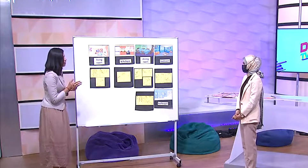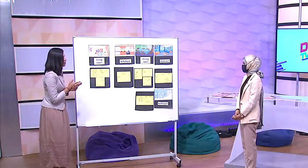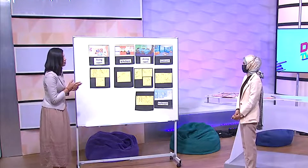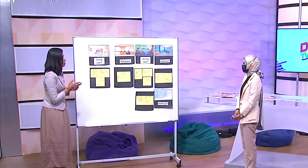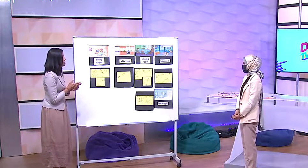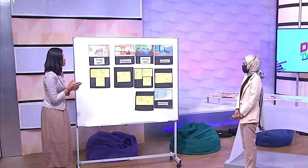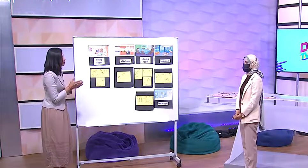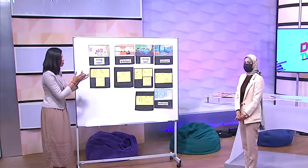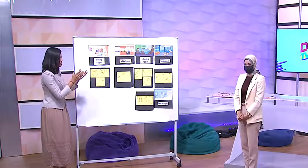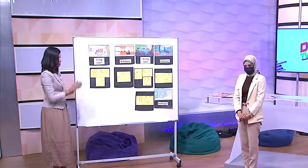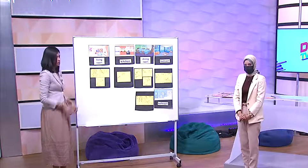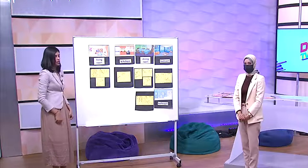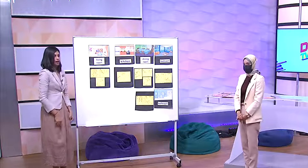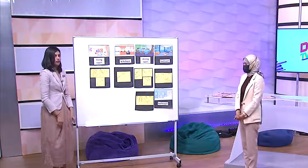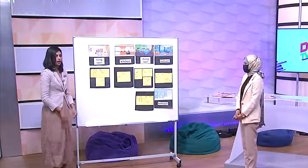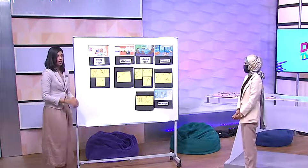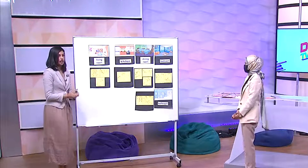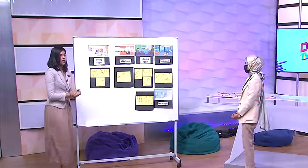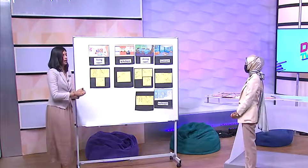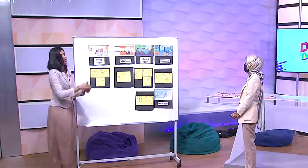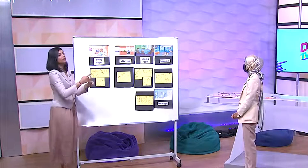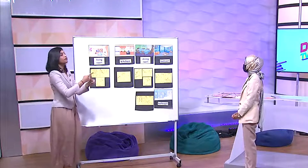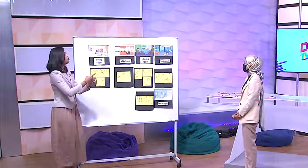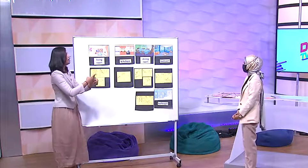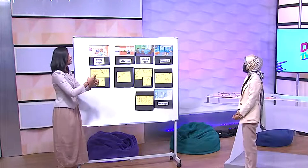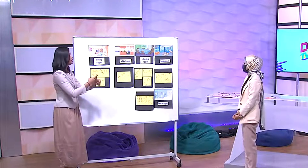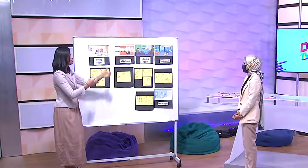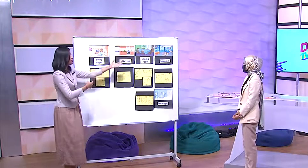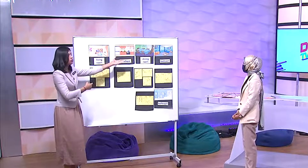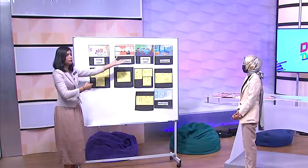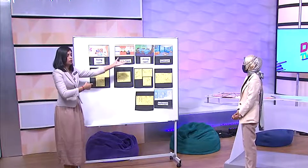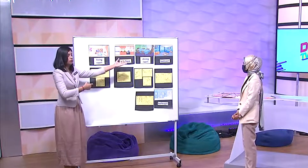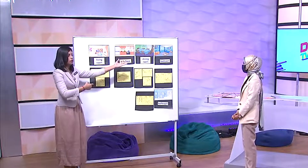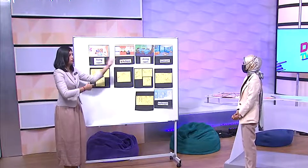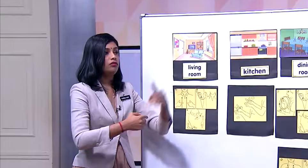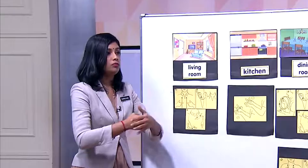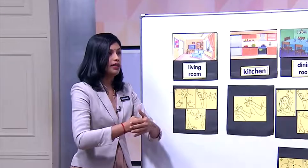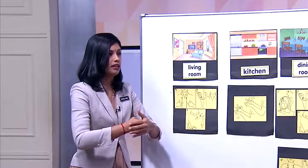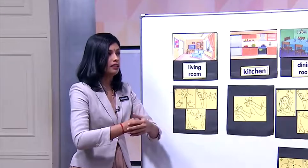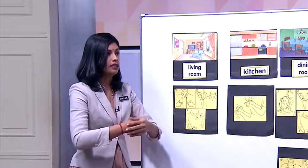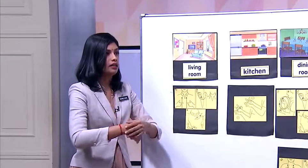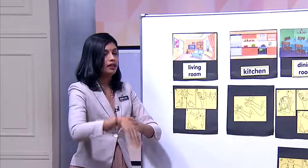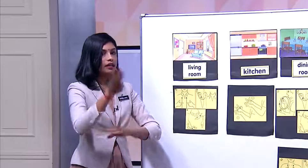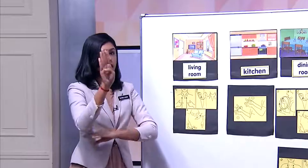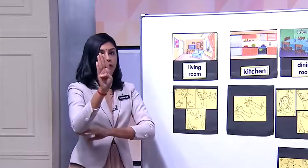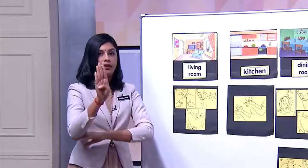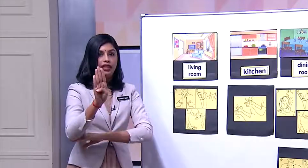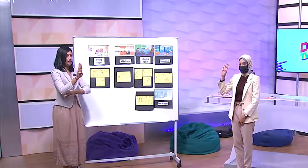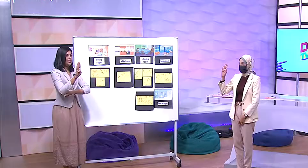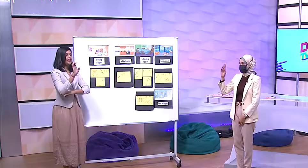like to ask some questions. Mm-hmm. All right. Please, teacher. Okay. The first one is, we took bedroom. Mm-hmm. Shall we spell it? Okay. B. B.